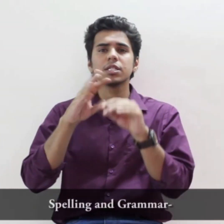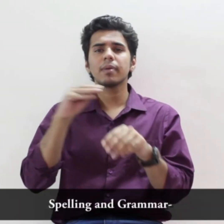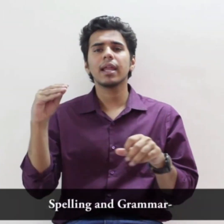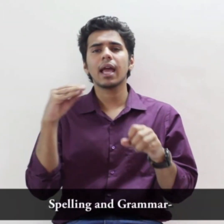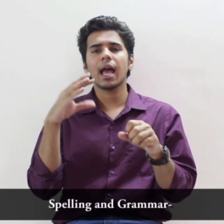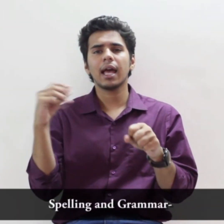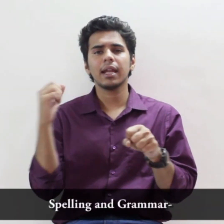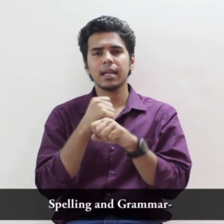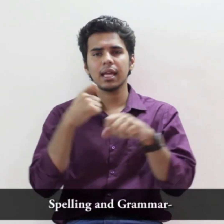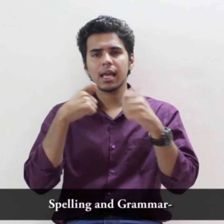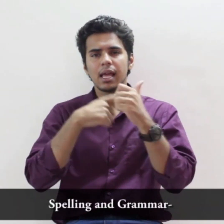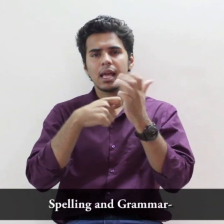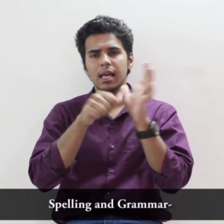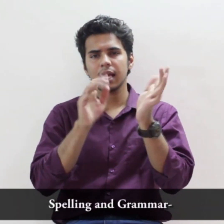Spelling and grammar.